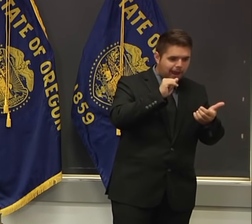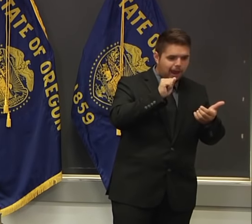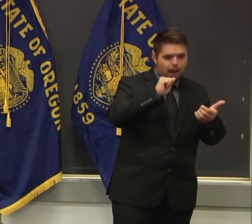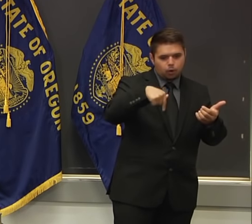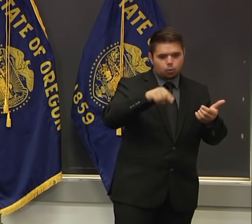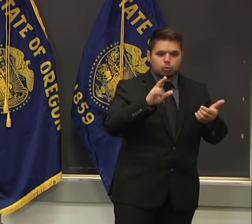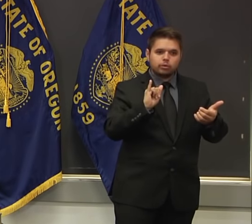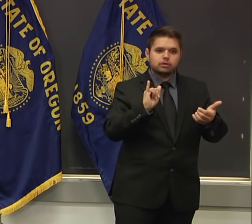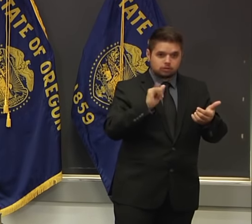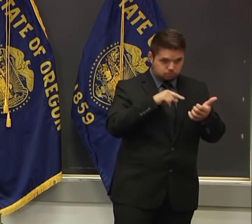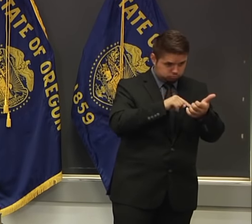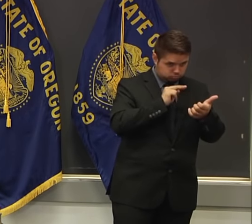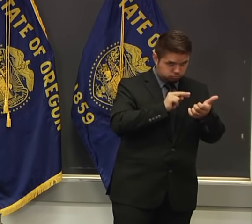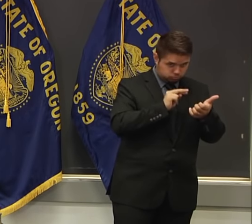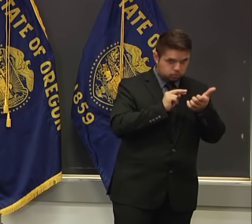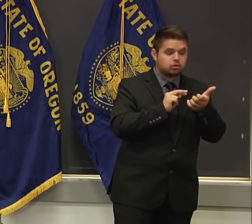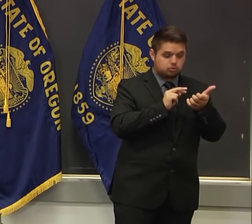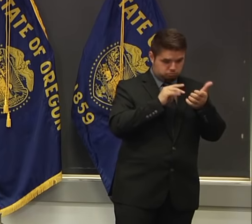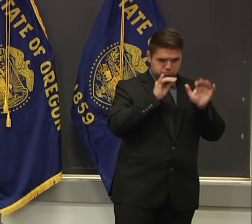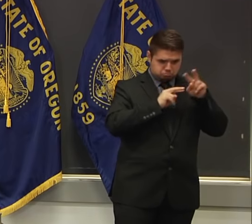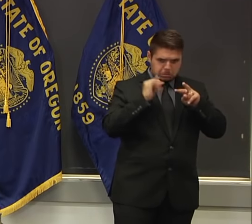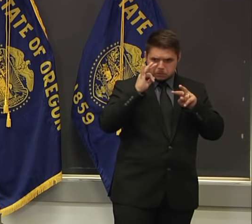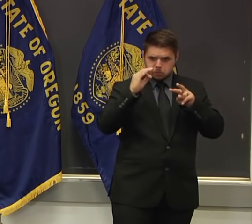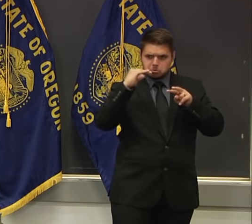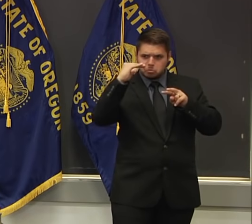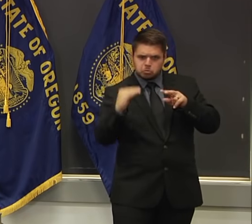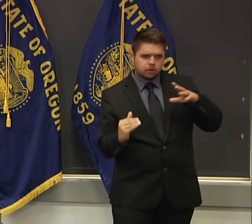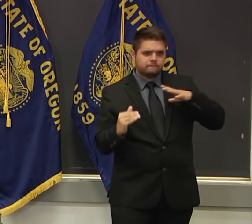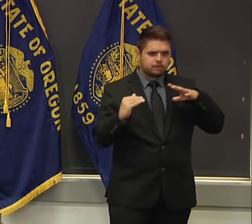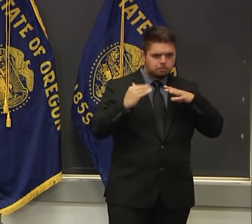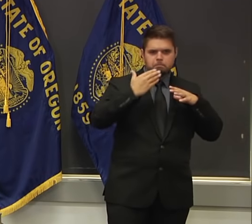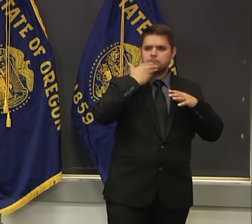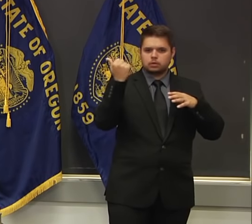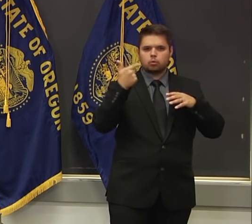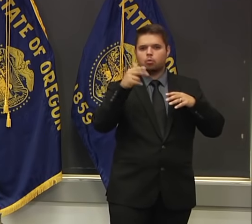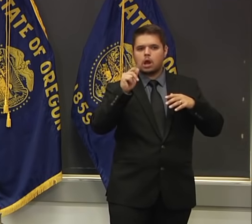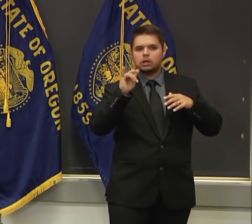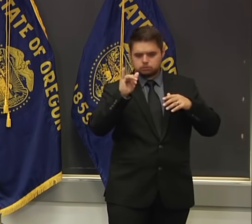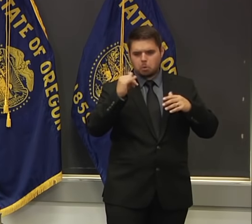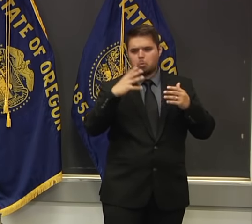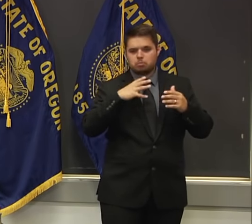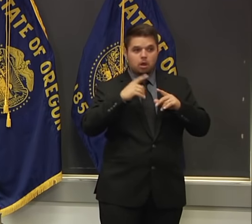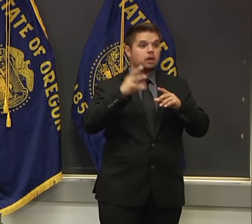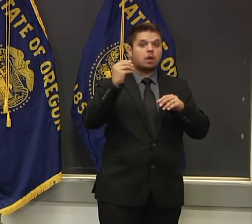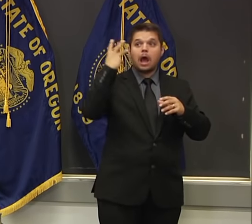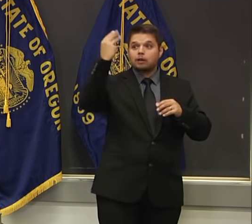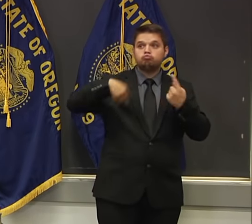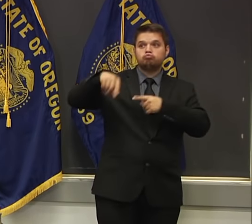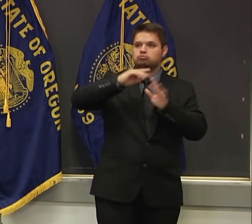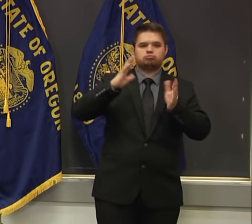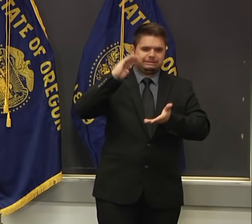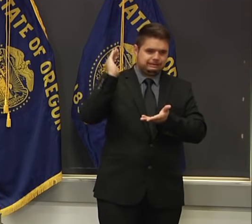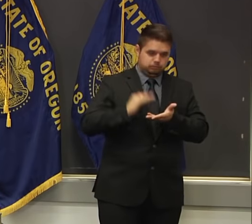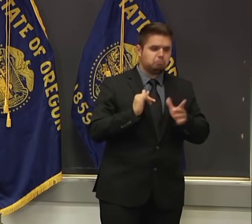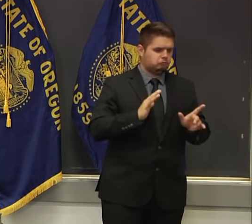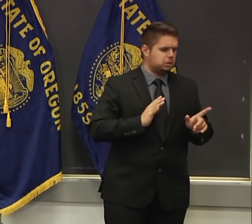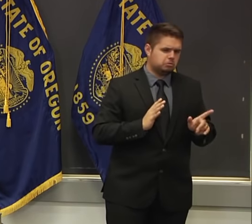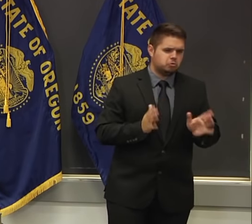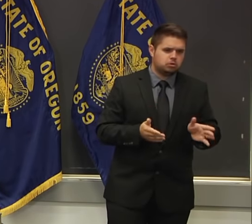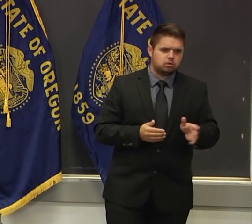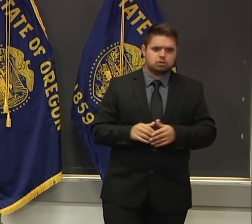to focus on, and of course limiting your time outdoors. Thanks. Catherine asks, what is the